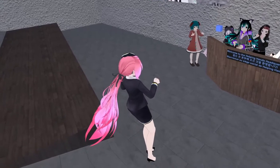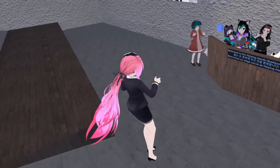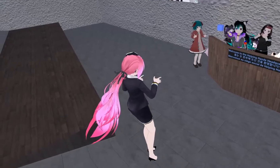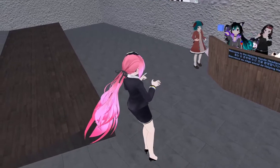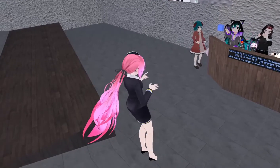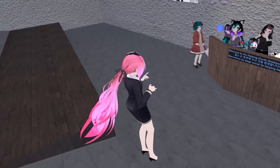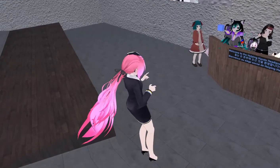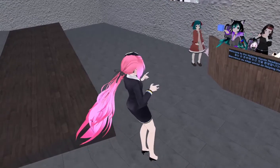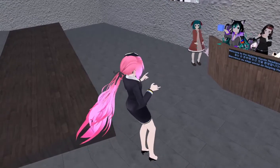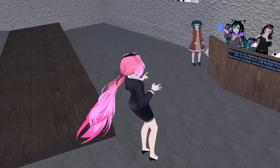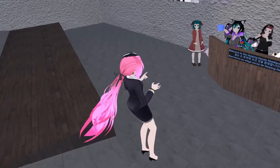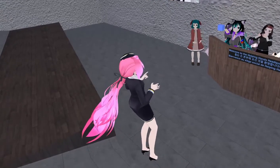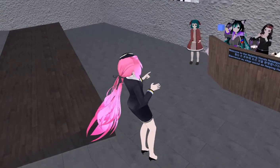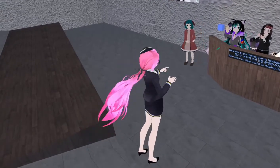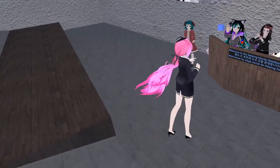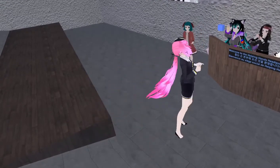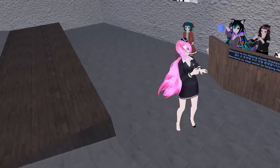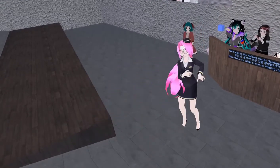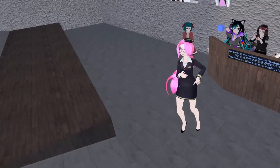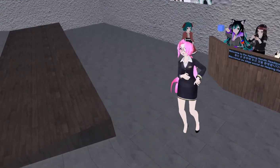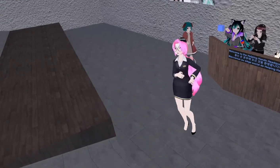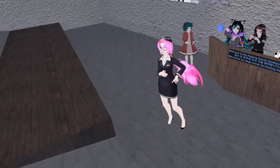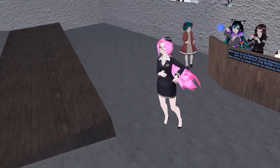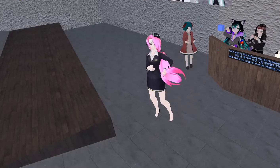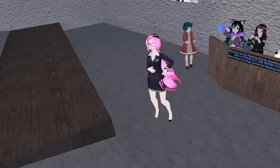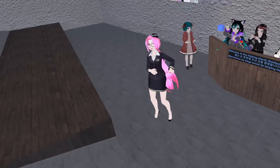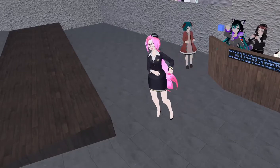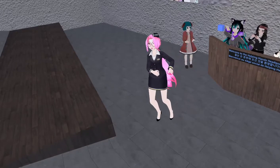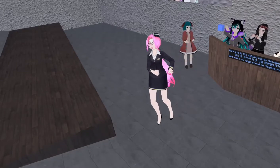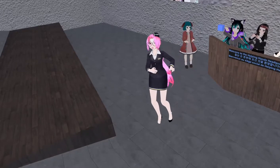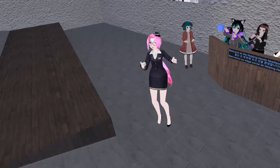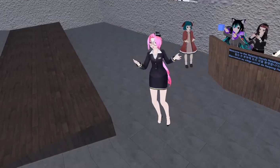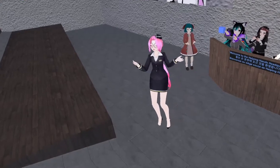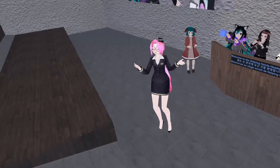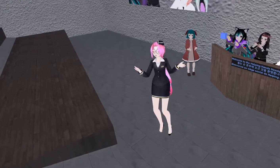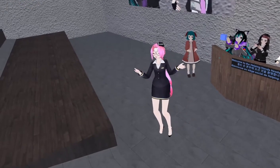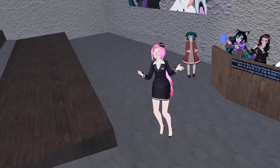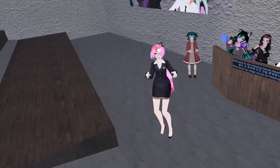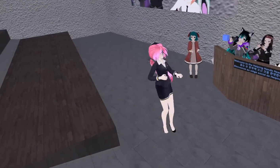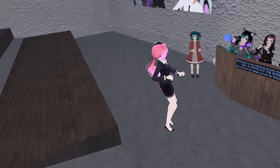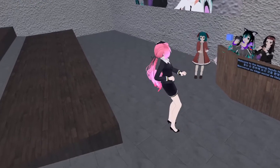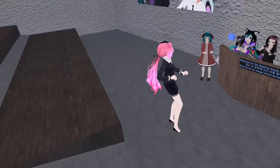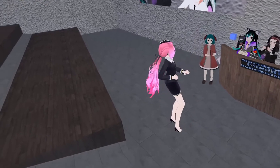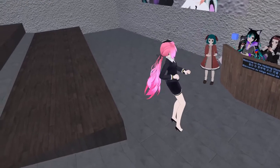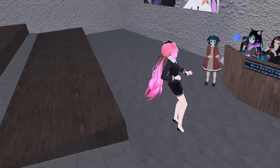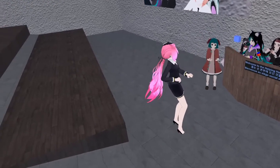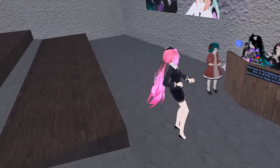food become Pokemon? We have Okay, two food. okay, yeah. Don't laugh at us. Yeah, where's everyone? Yeah, Okay. you can do that. That